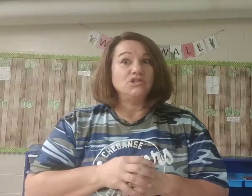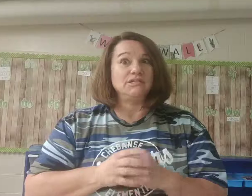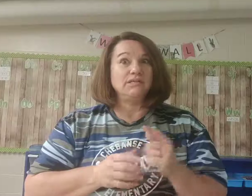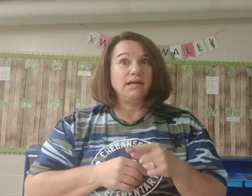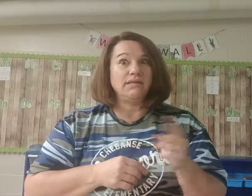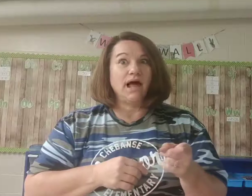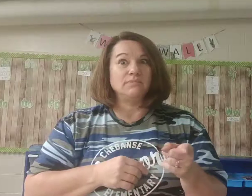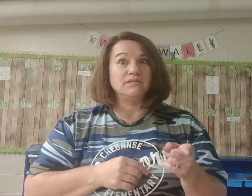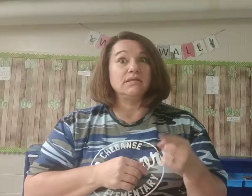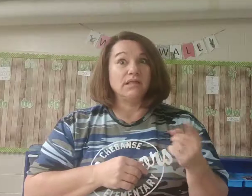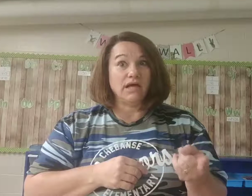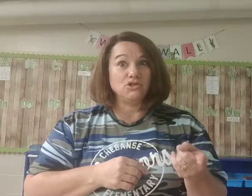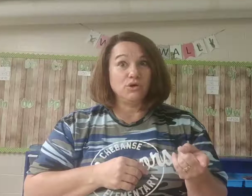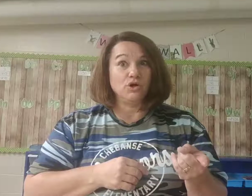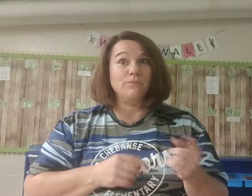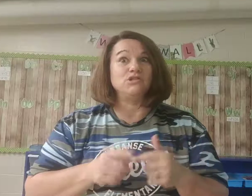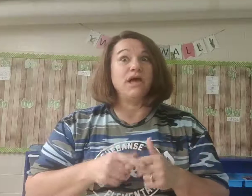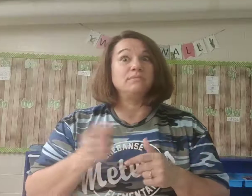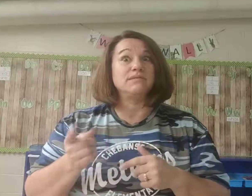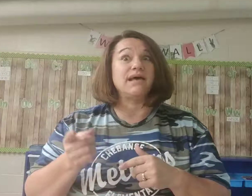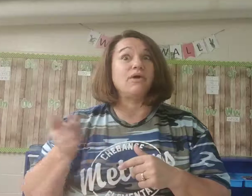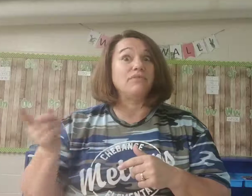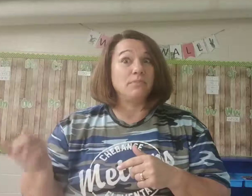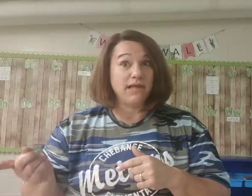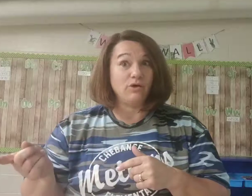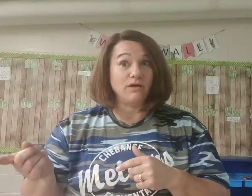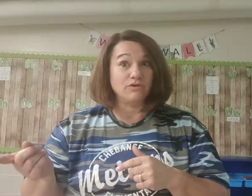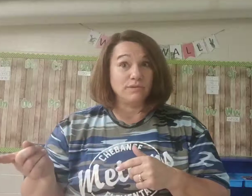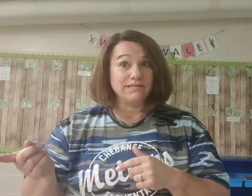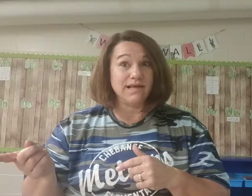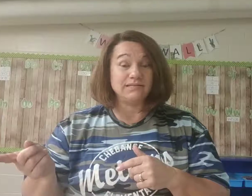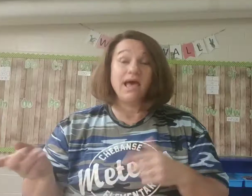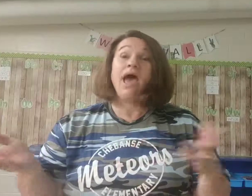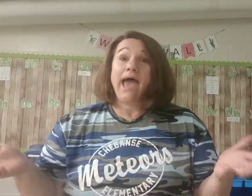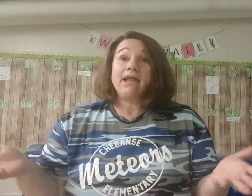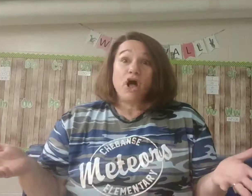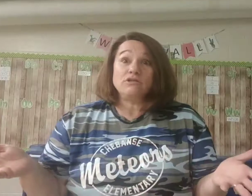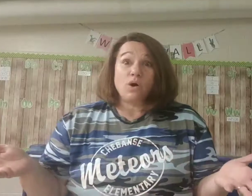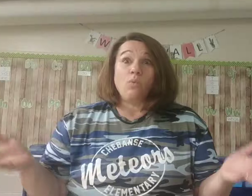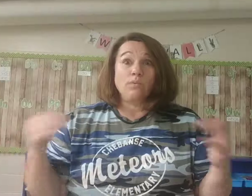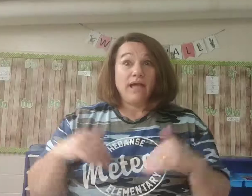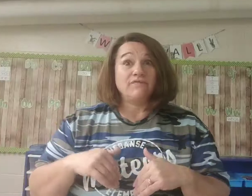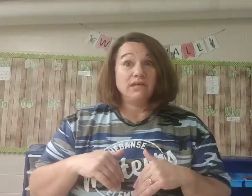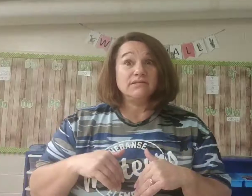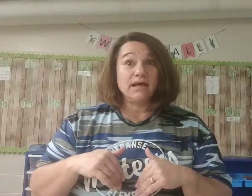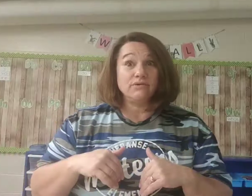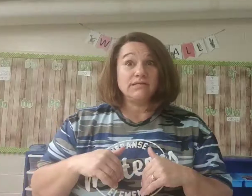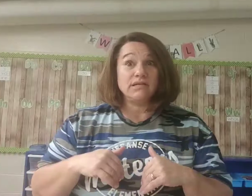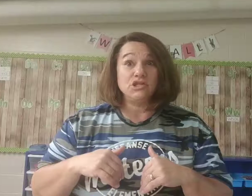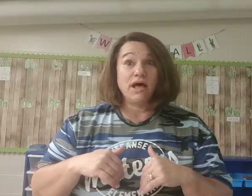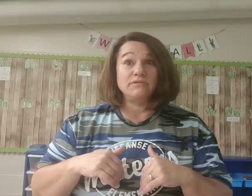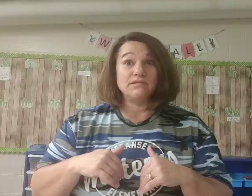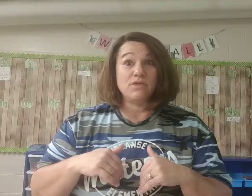She's the lady that helps us in the lunchroom, and she helps us out on the playground for recess. And also, when we have inside recess, she helps us with